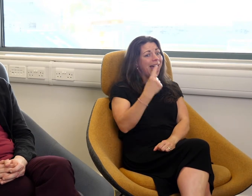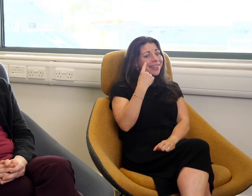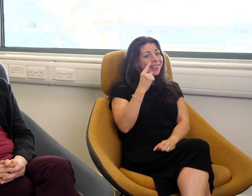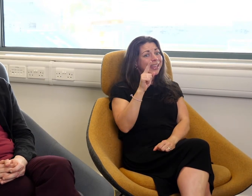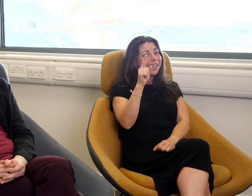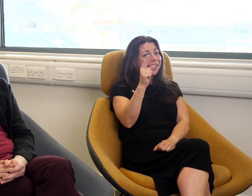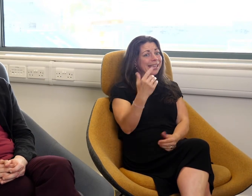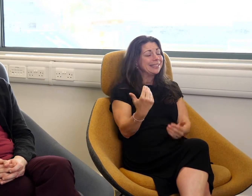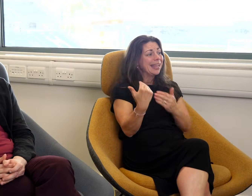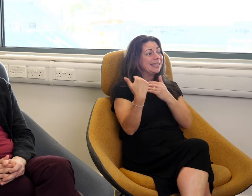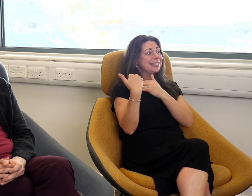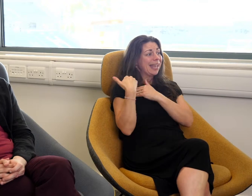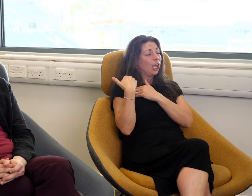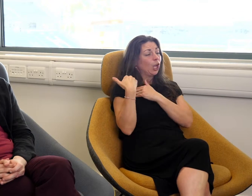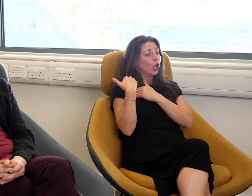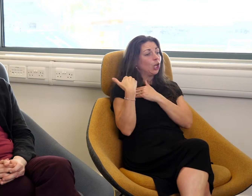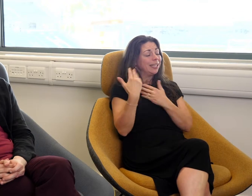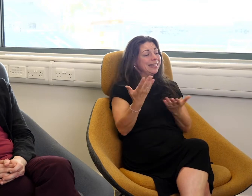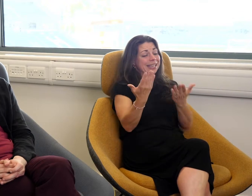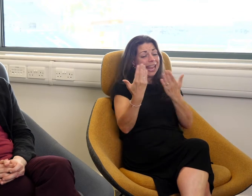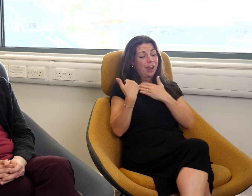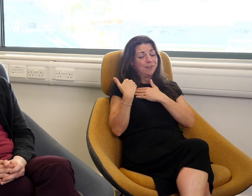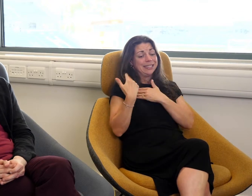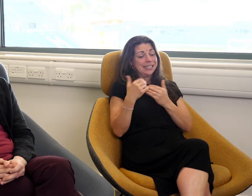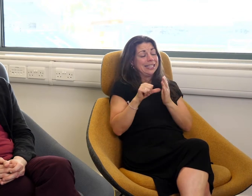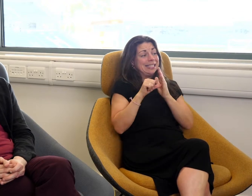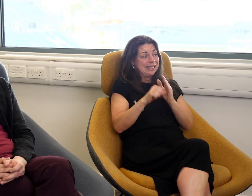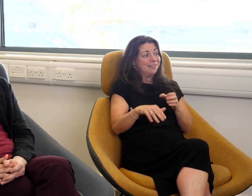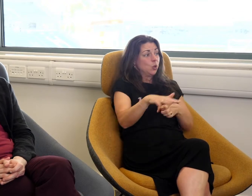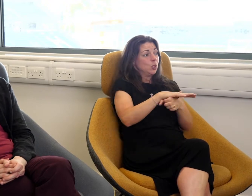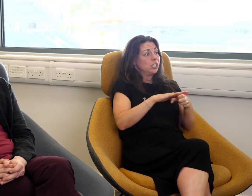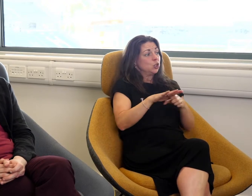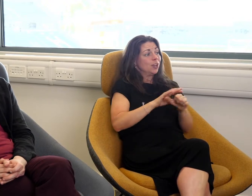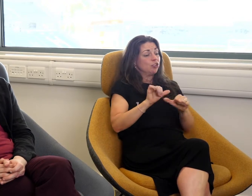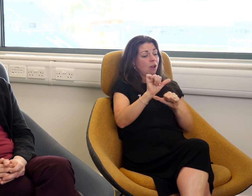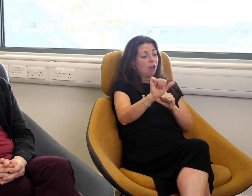of issues since the general election, and I think he's made a lot of the right calls on a lot of the